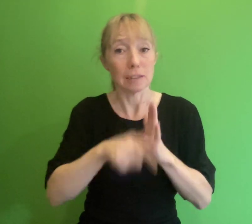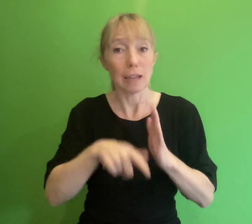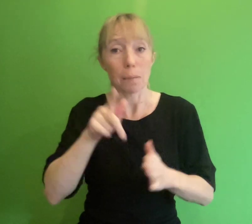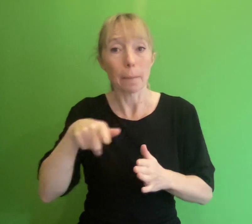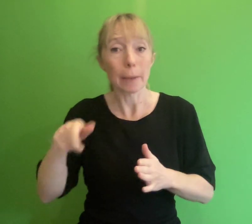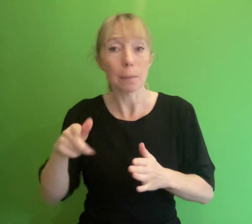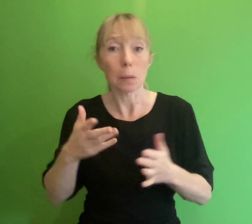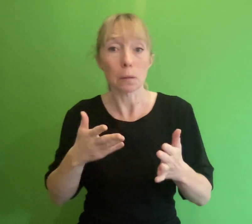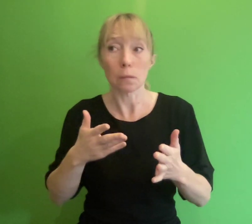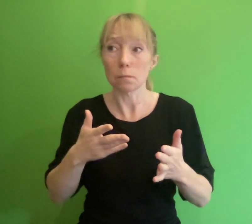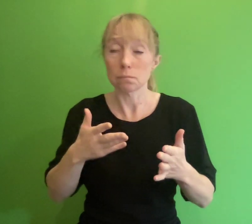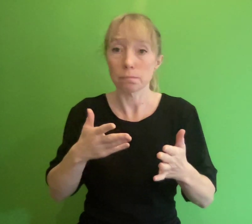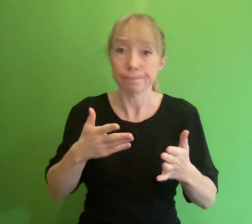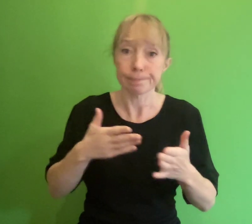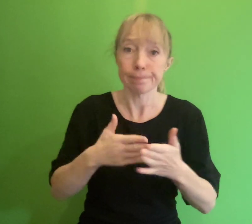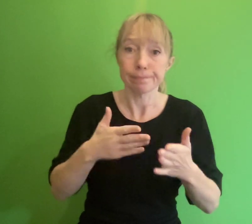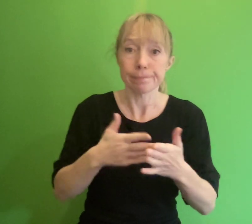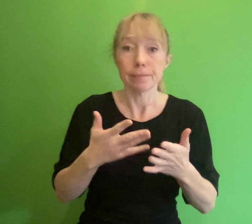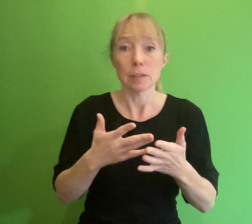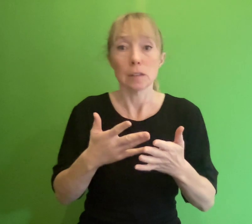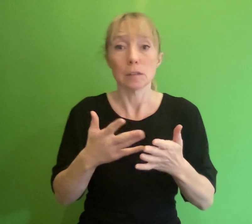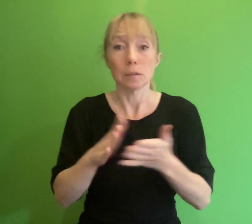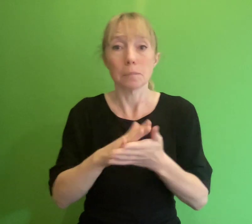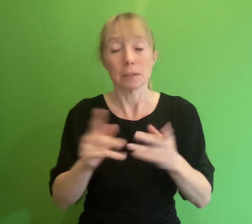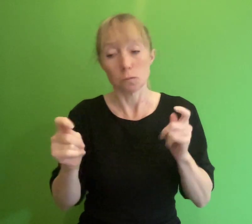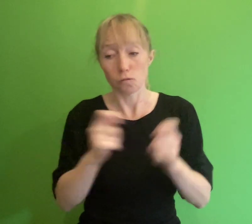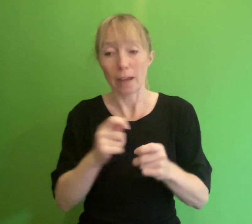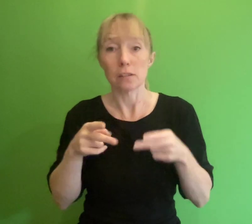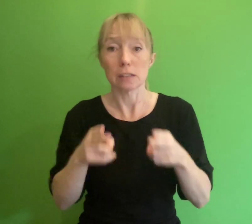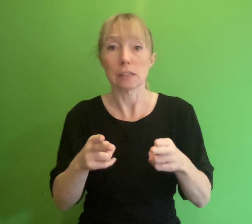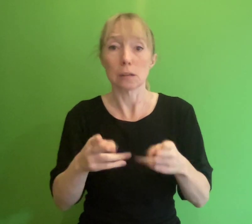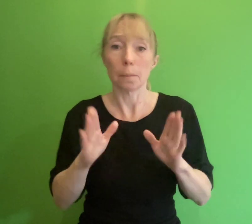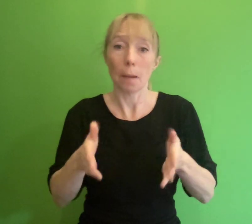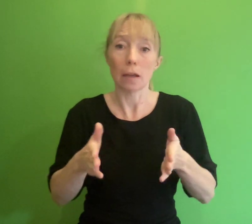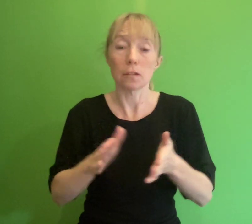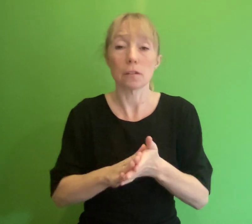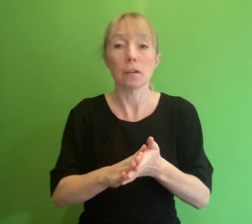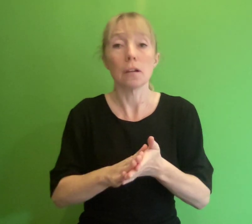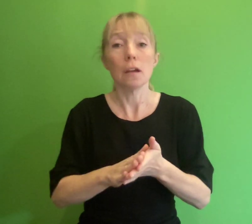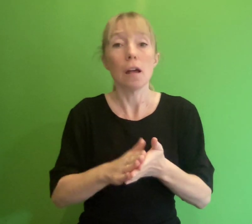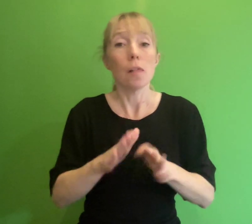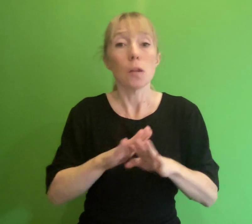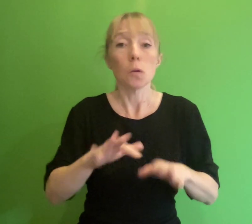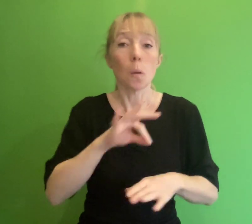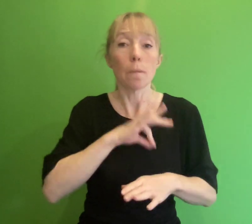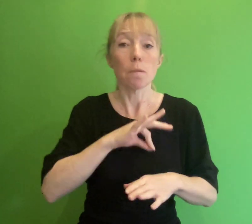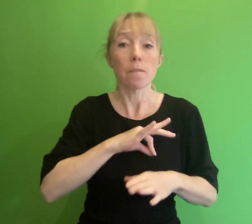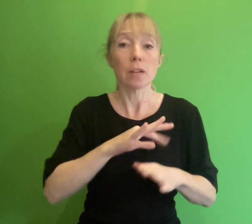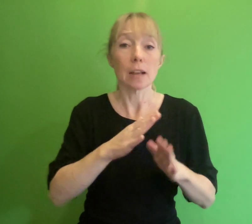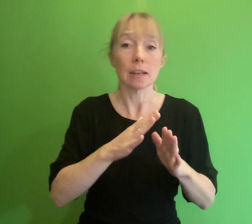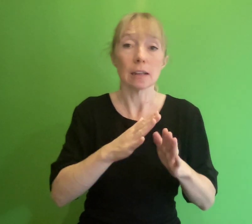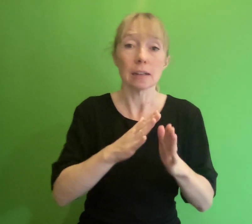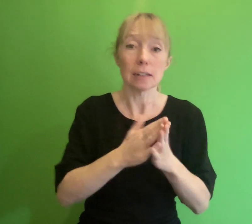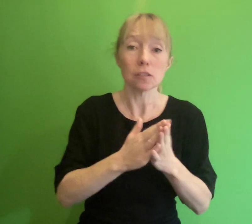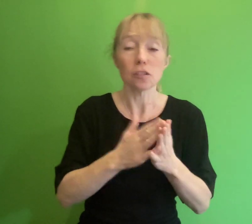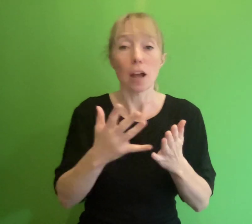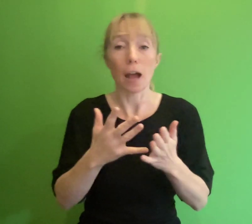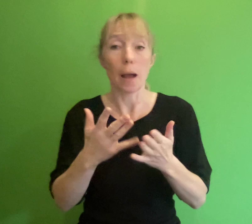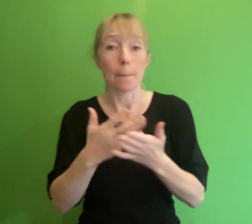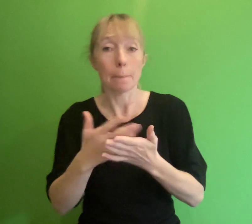change. There is a need for the not-for-profit literature and publishing sectors and funders to work collaboratively